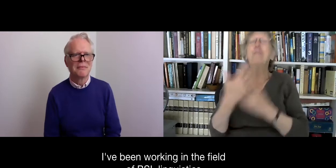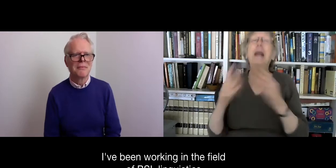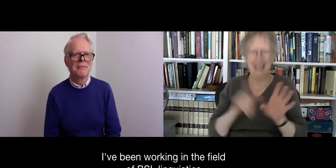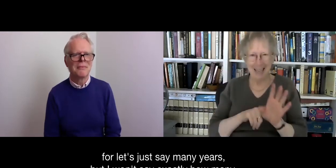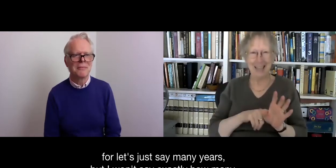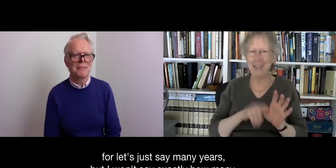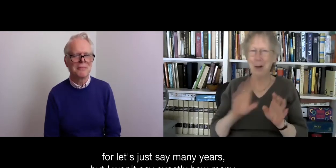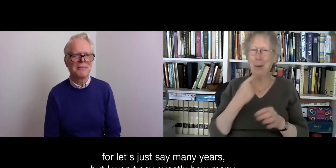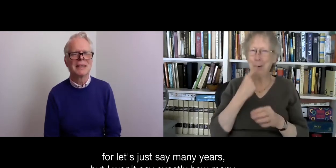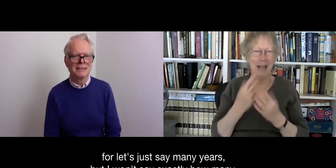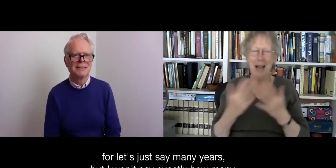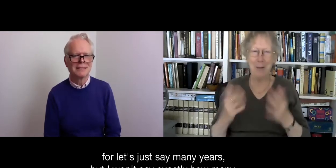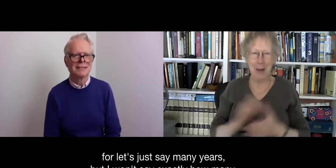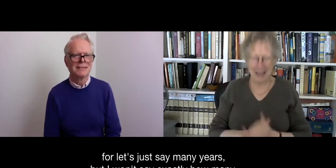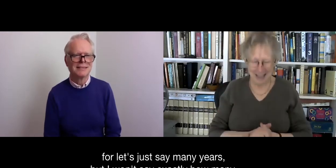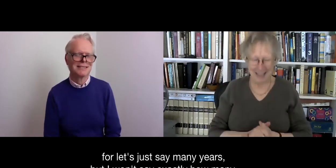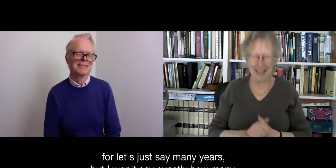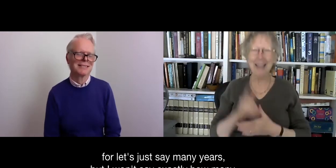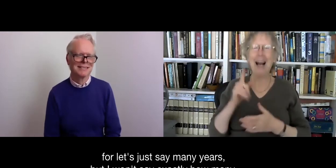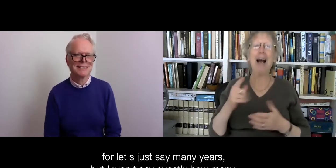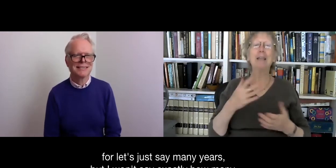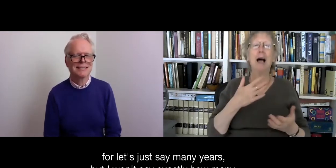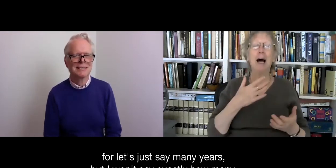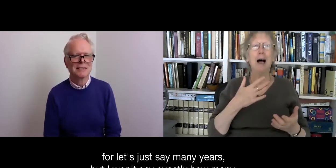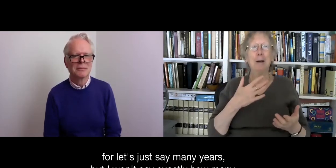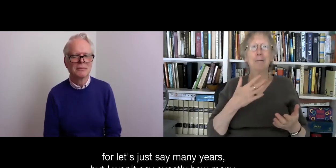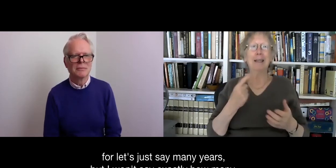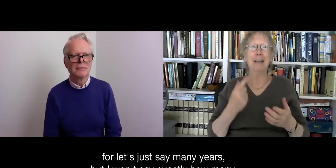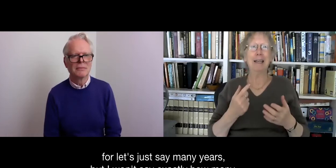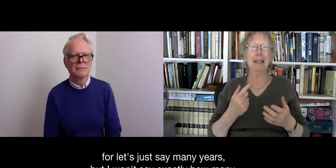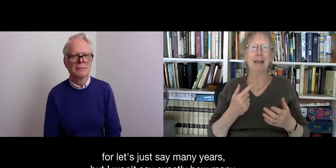linguistics for, let's just say, many years, but I won't say exactly how many.